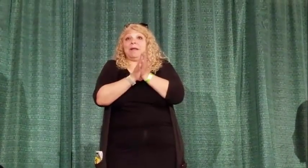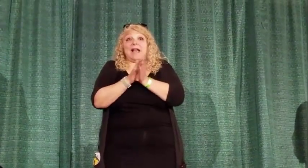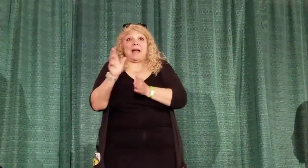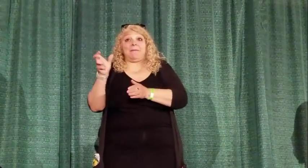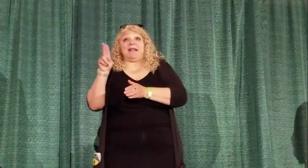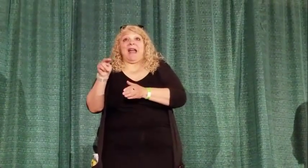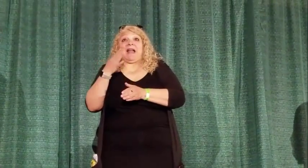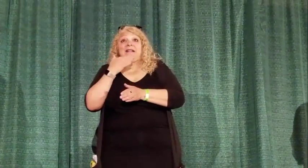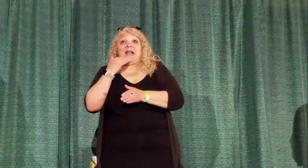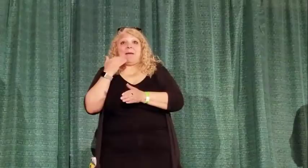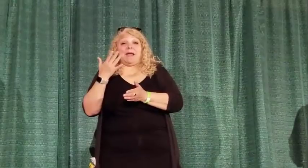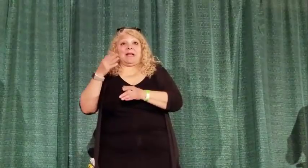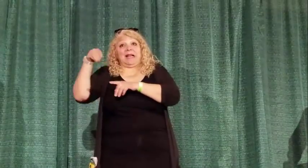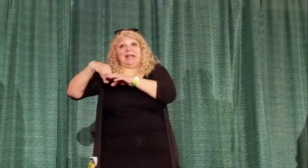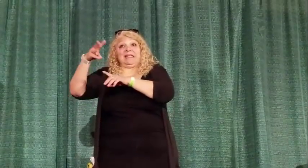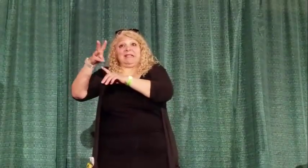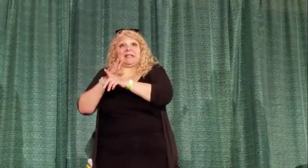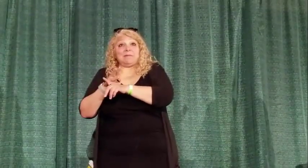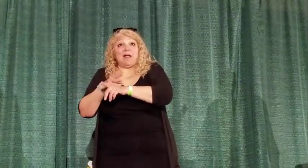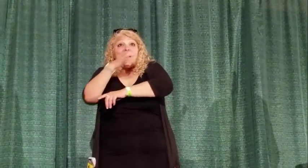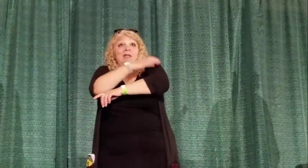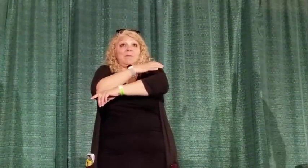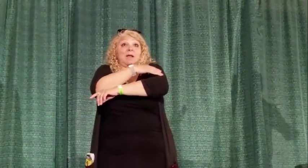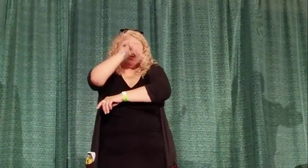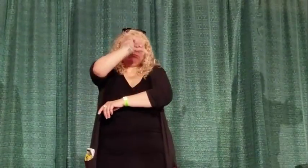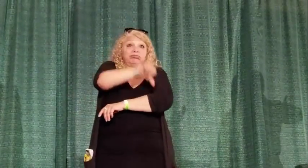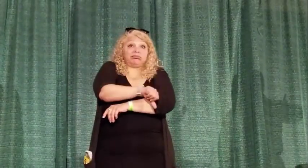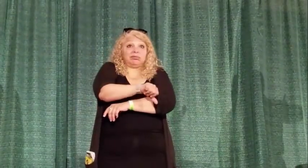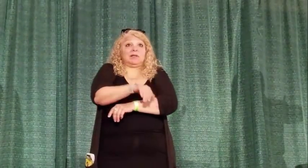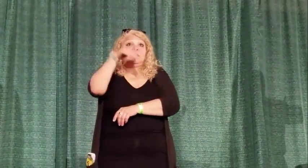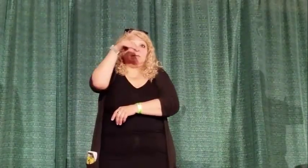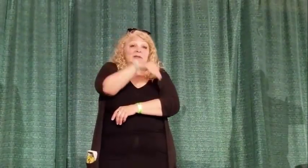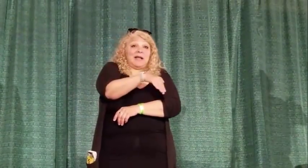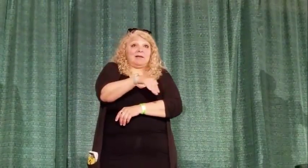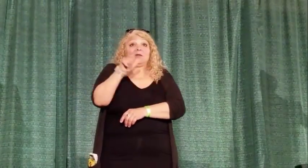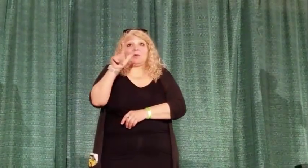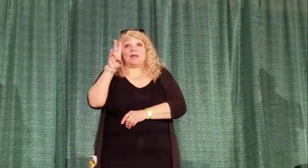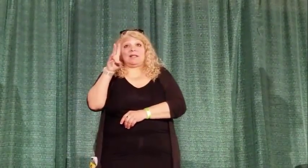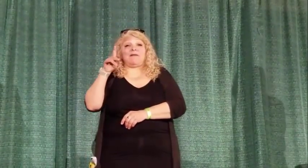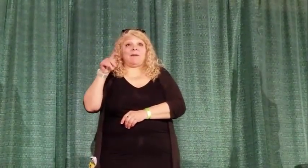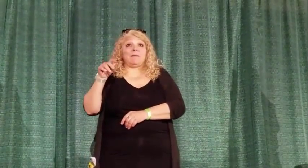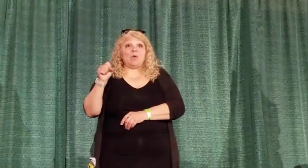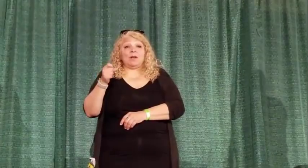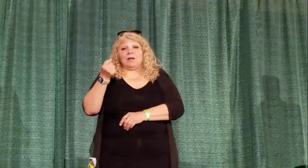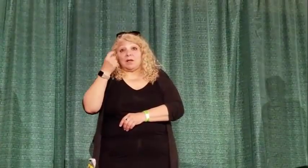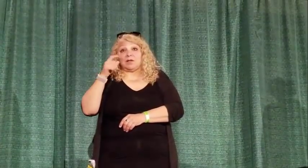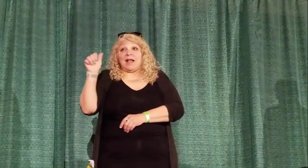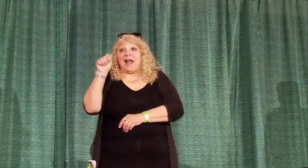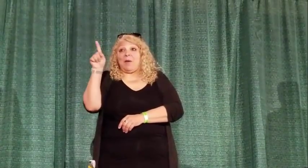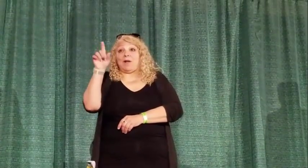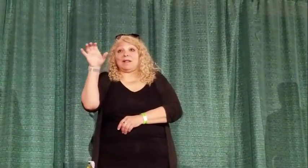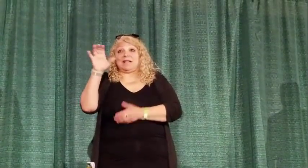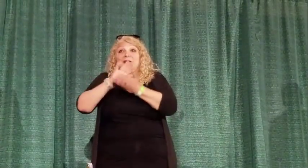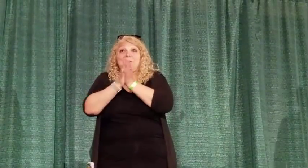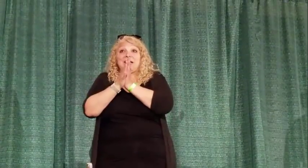months. 90% of them were non-diabetic, and their blood pressure dropped 27 points. The same as in the blood pressure study. Right? Their hemoglobin A1C normalized. They